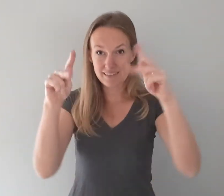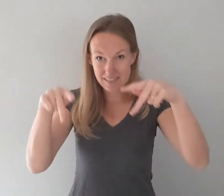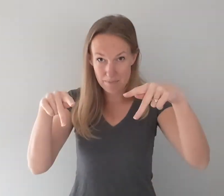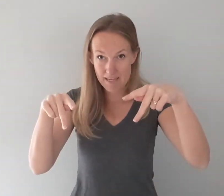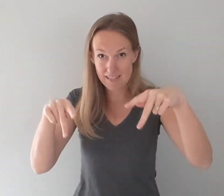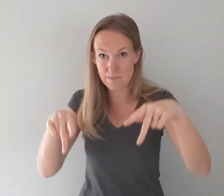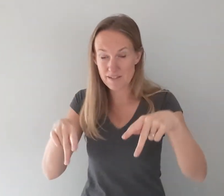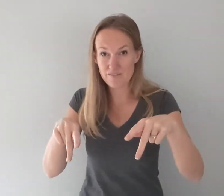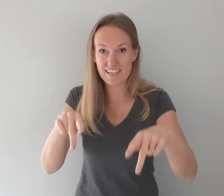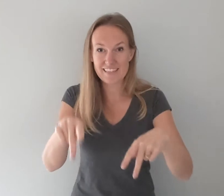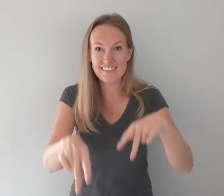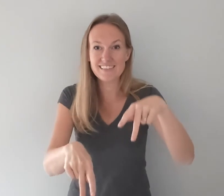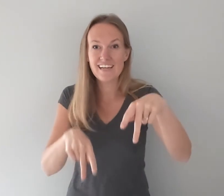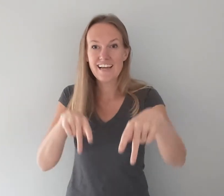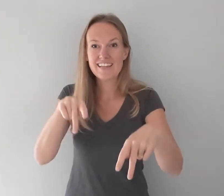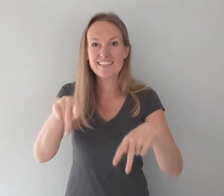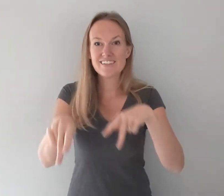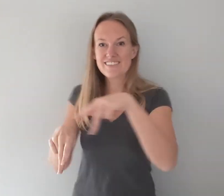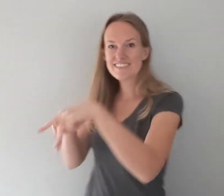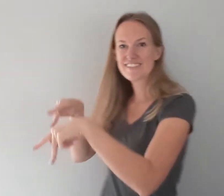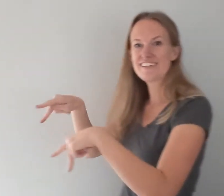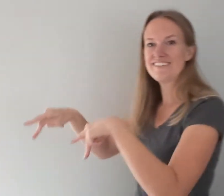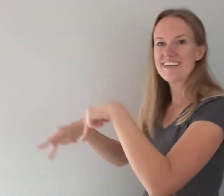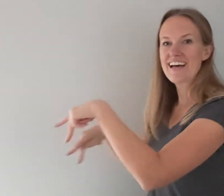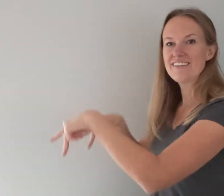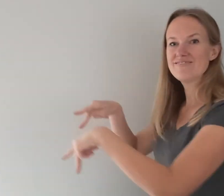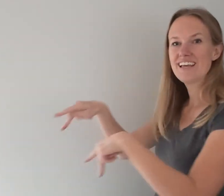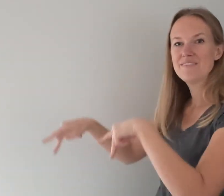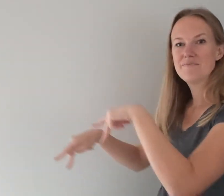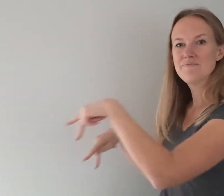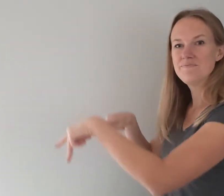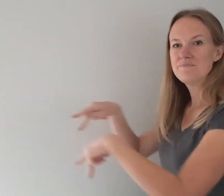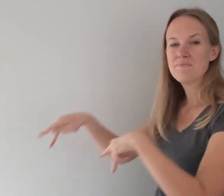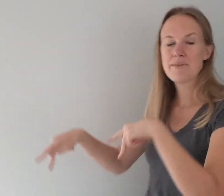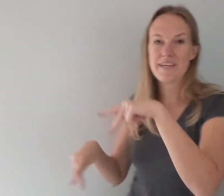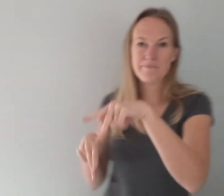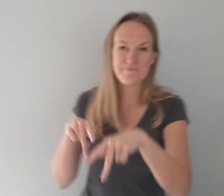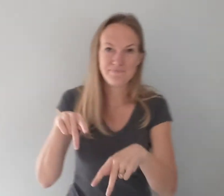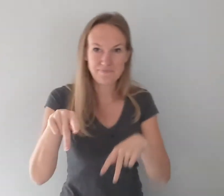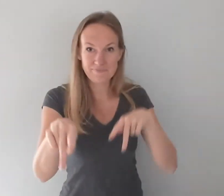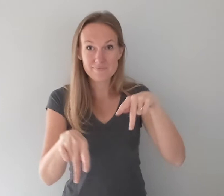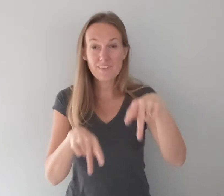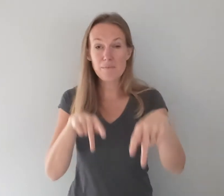and a P is bent over like this, and then just goes in a circle like that, okay? P.